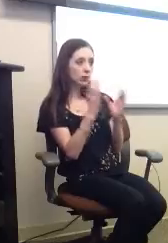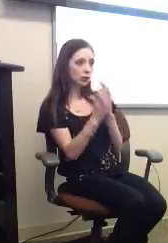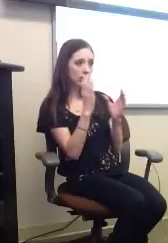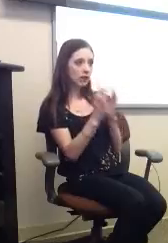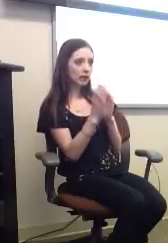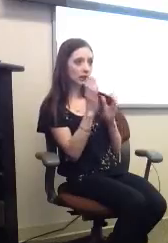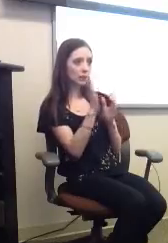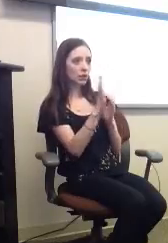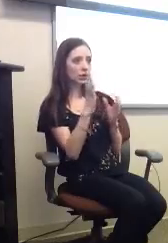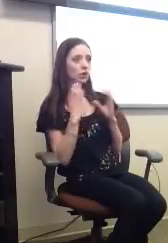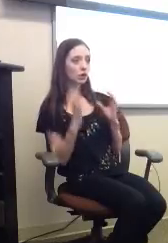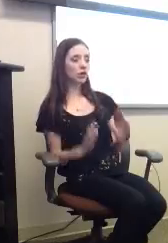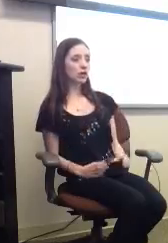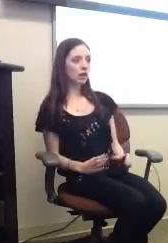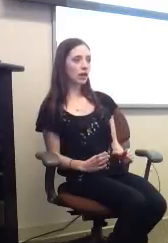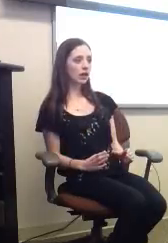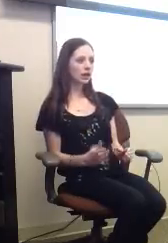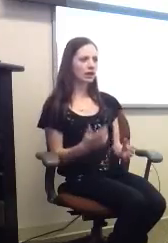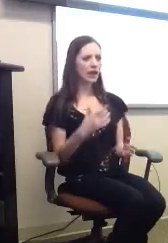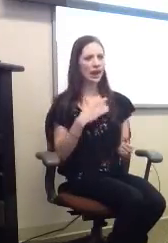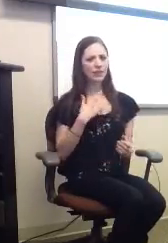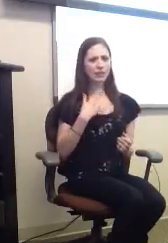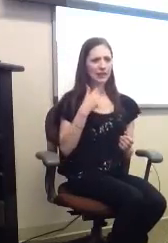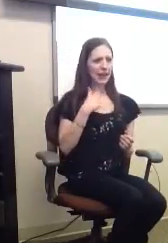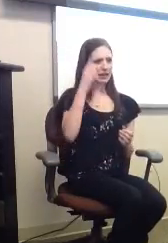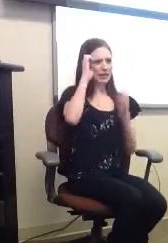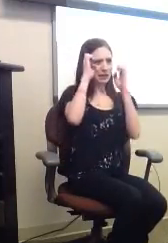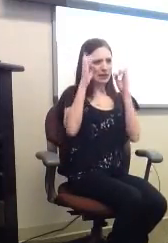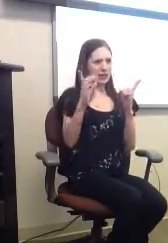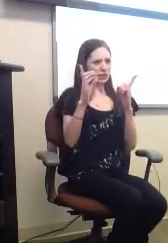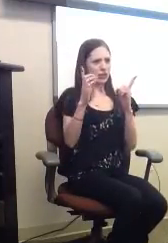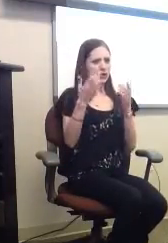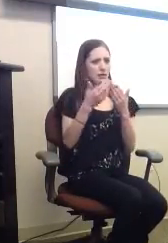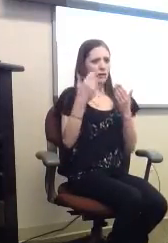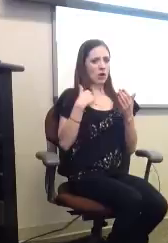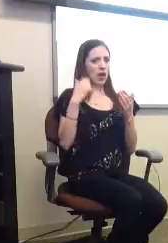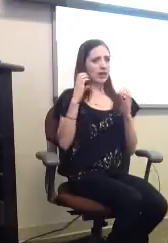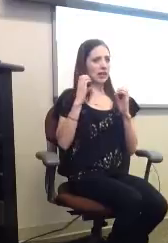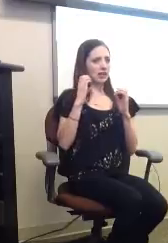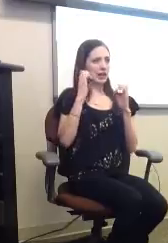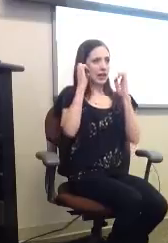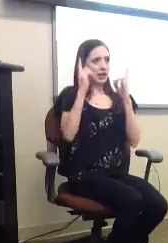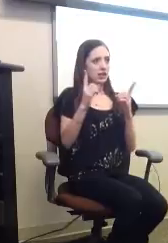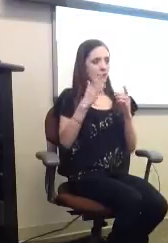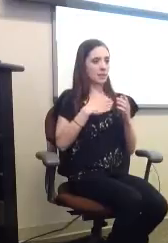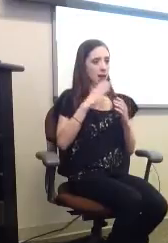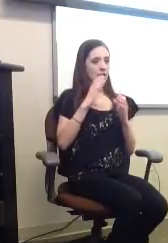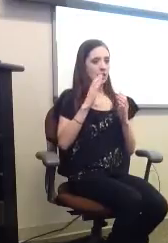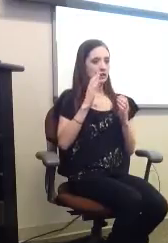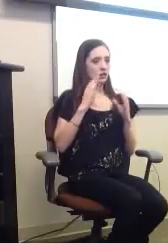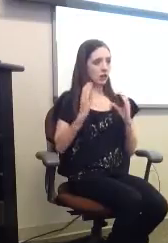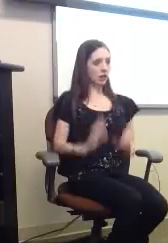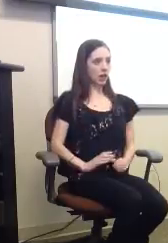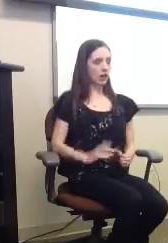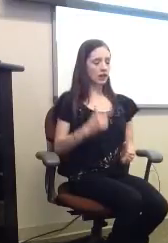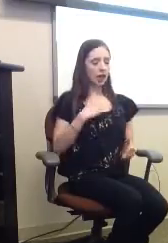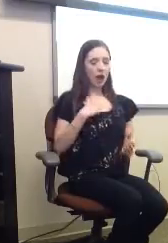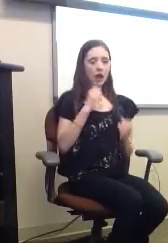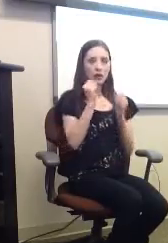I need to be educated before I educate them, and right now I'm not educated. I'm totally confused as to who gets counted and